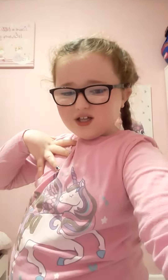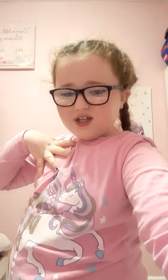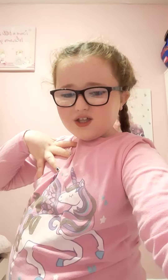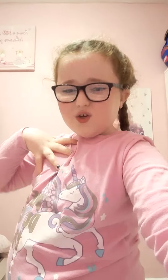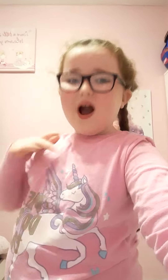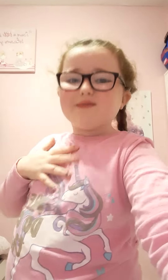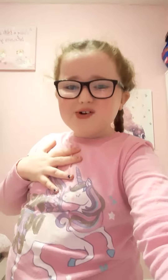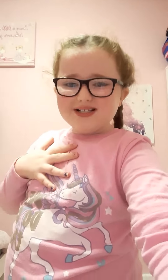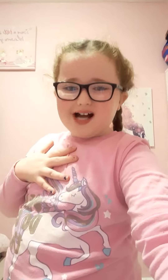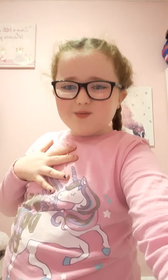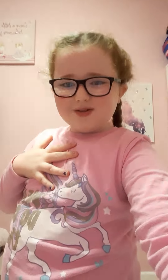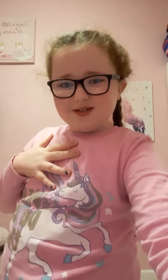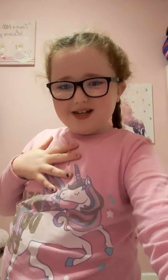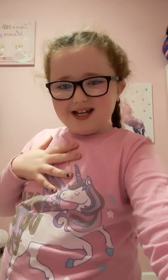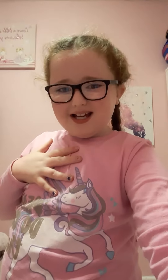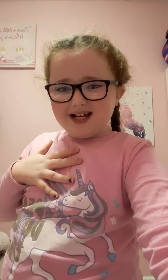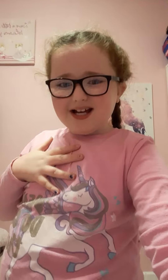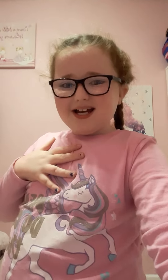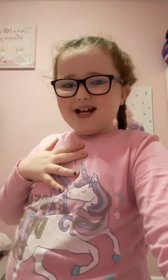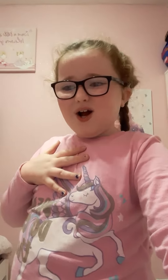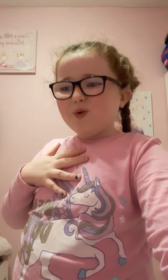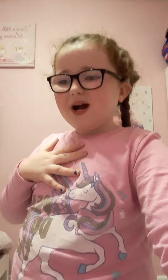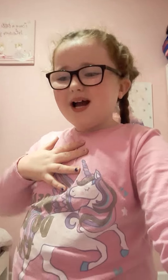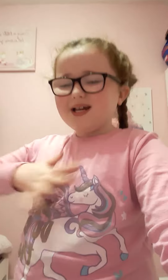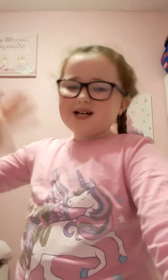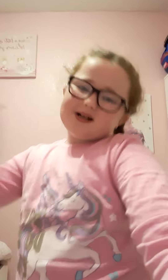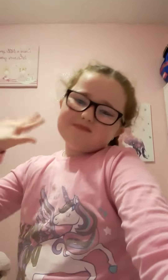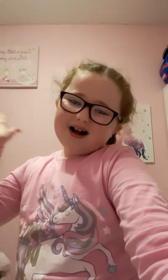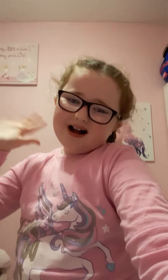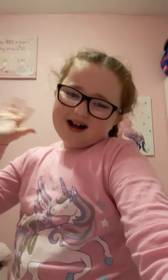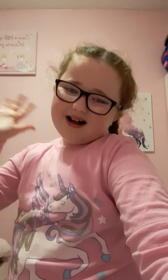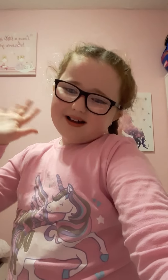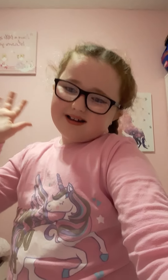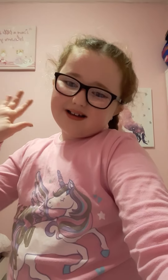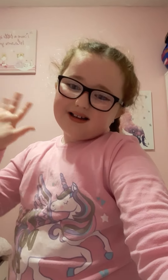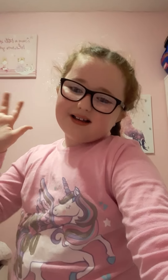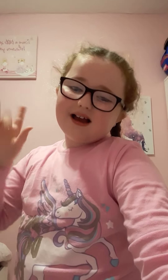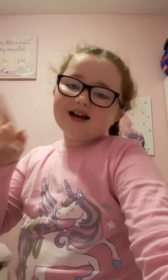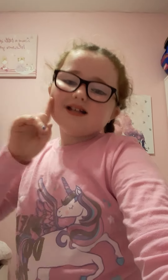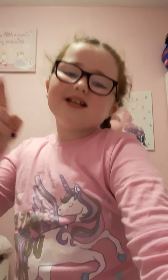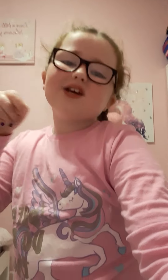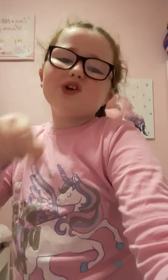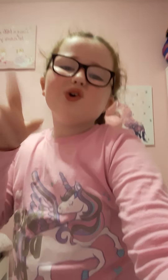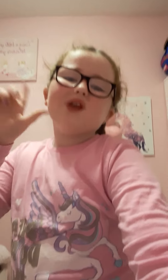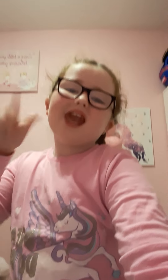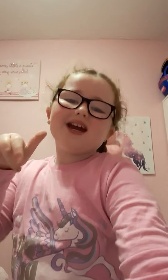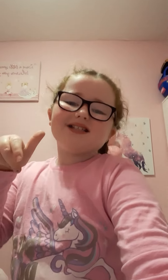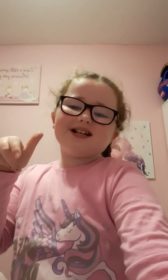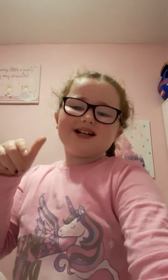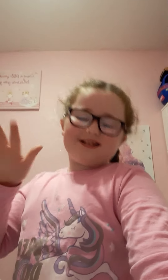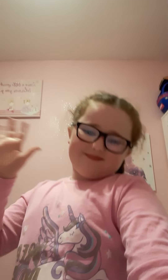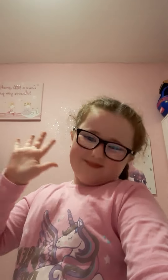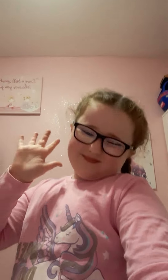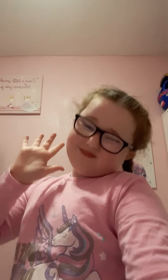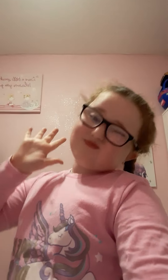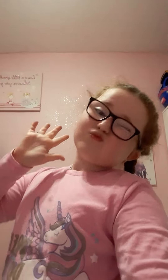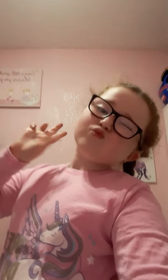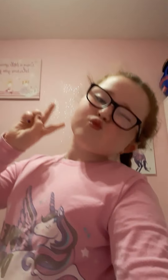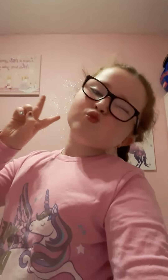you have a great time with me okay bye see you later okay okay you